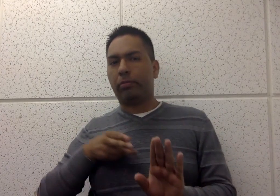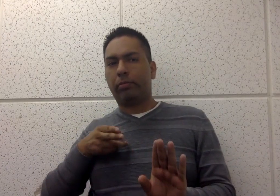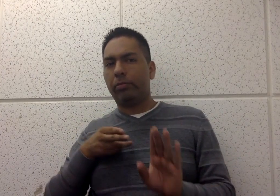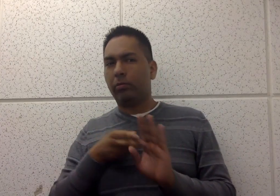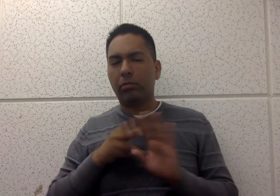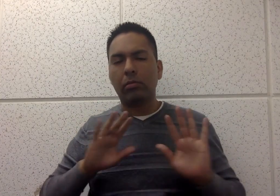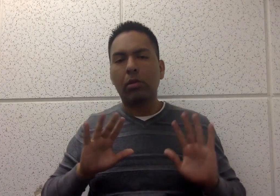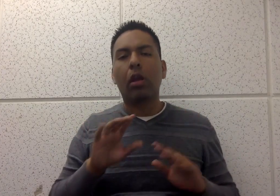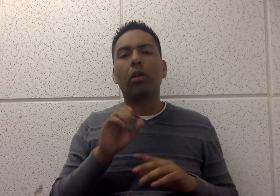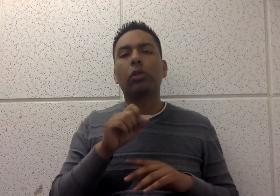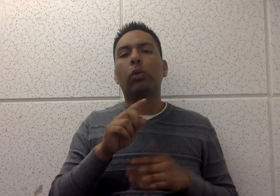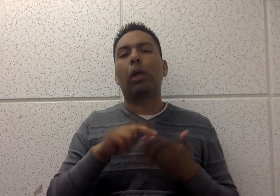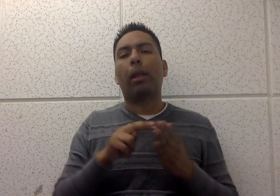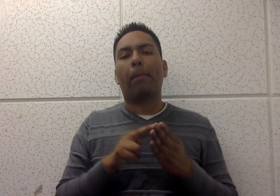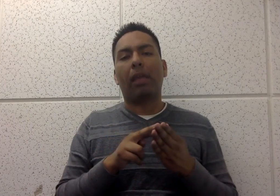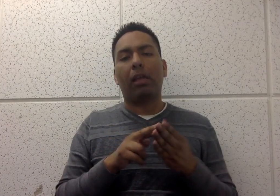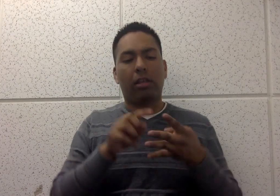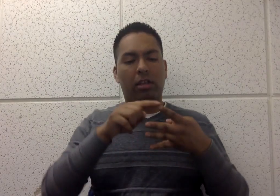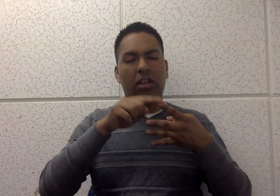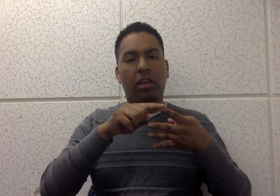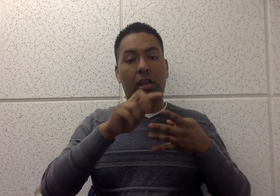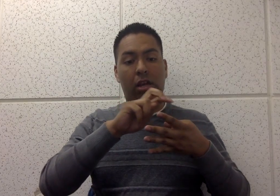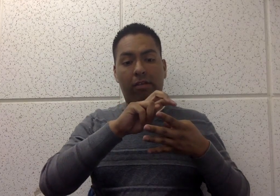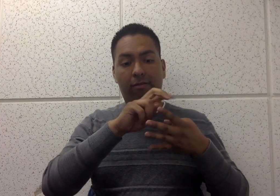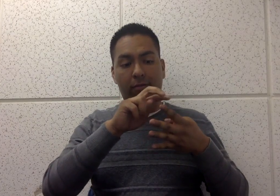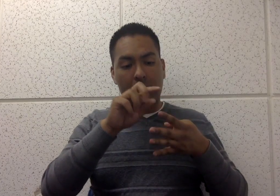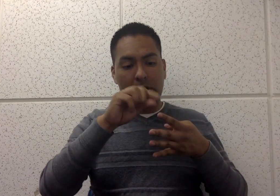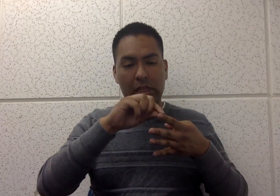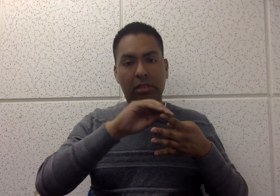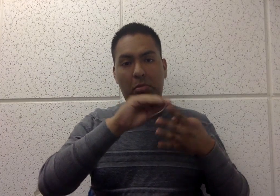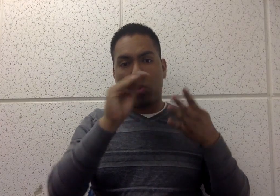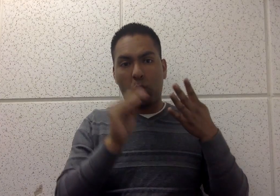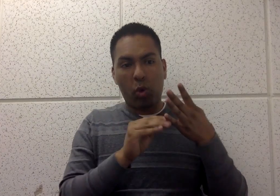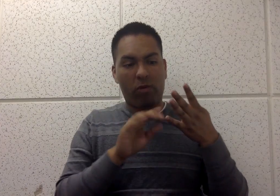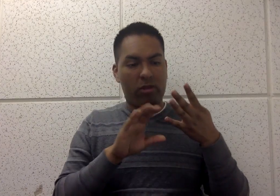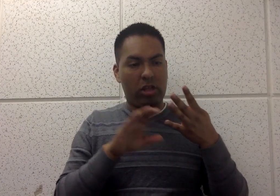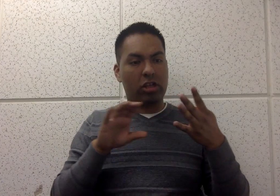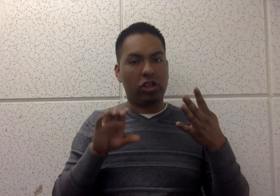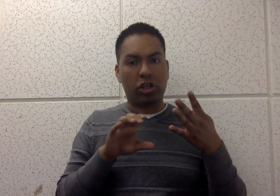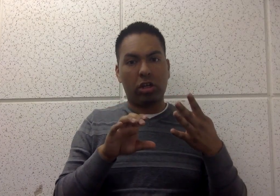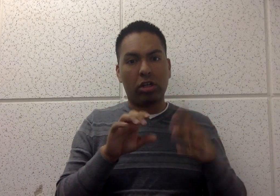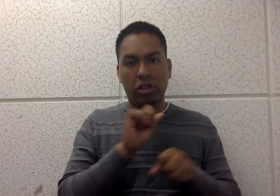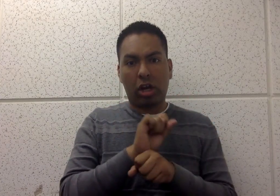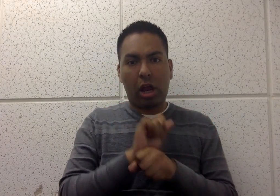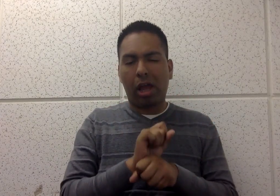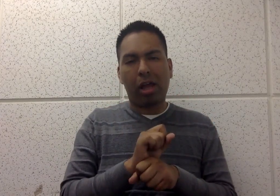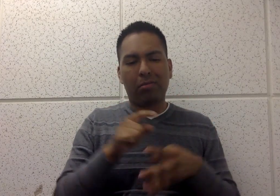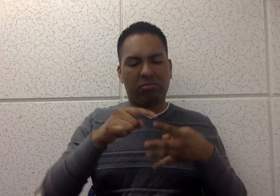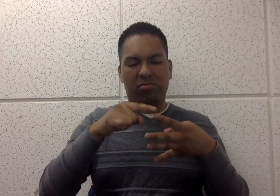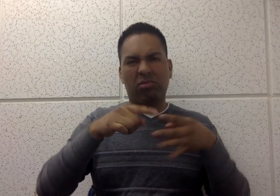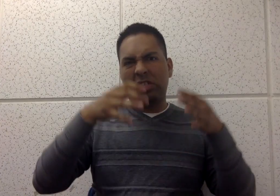that the foragers switch over. I know that they don't do that, but the foragers somehow decide not to come out. And here was the